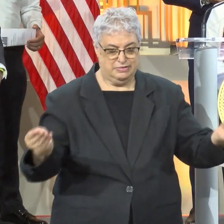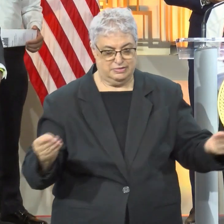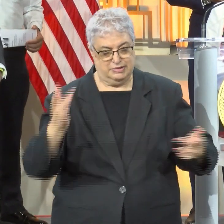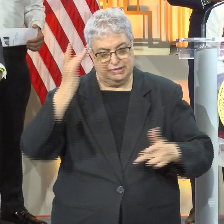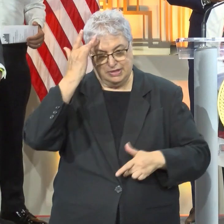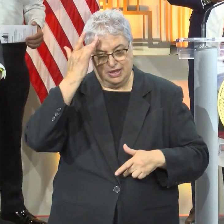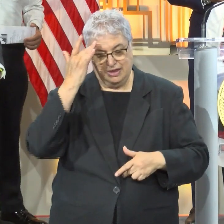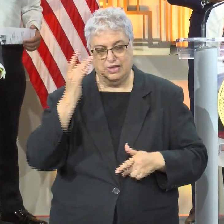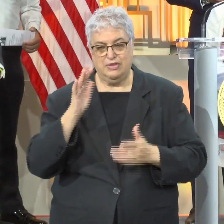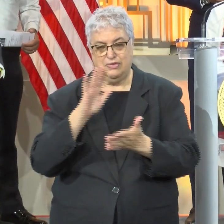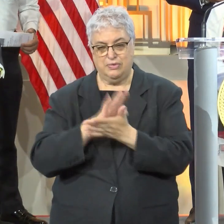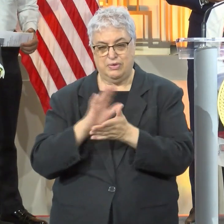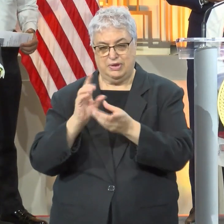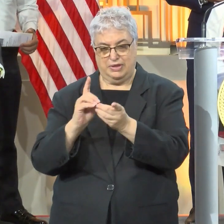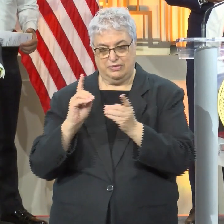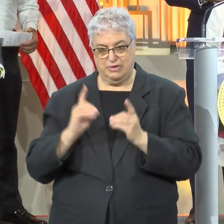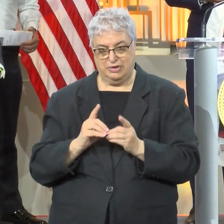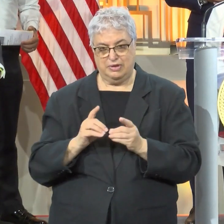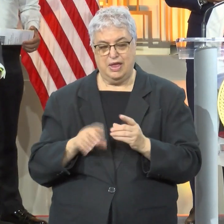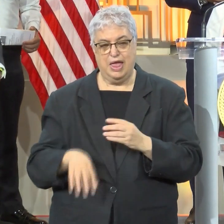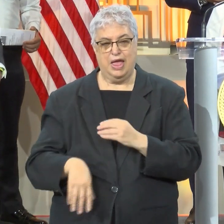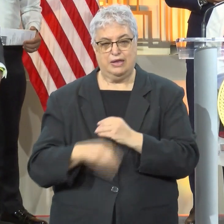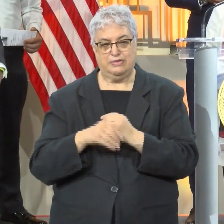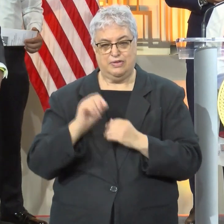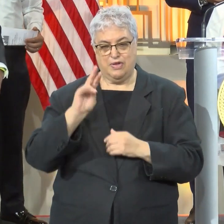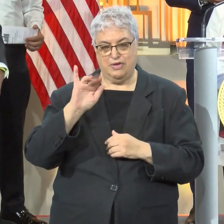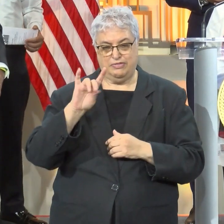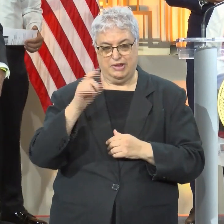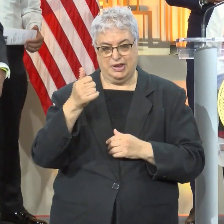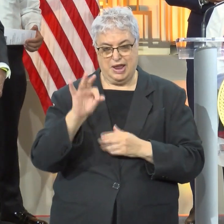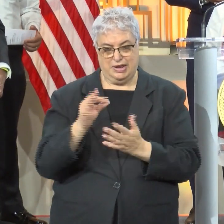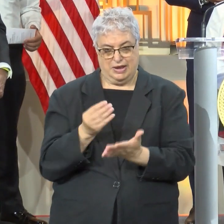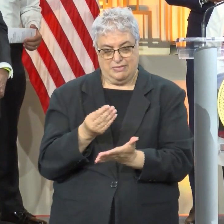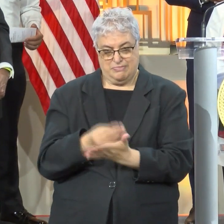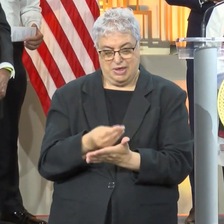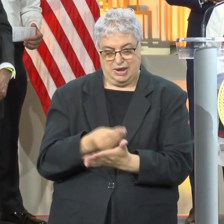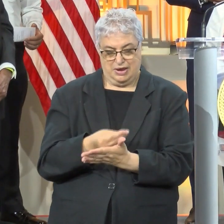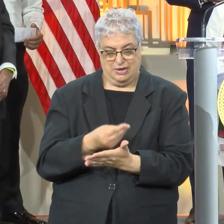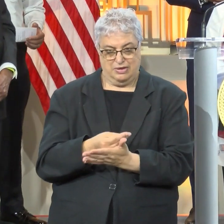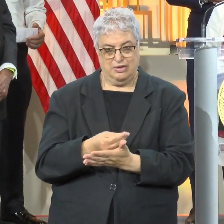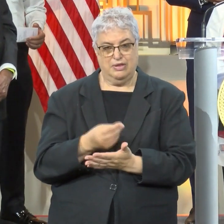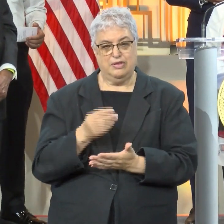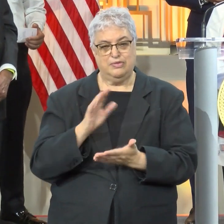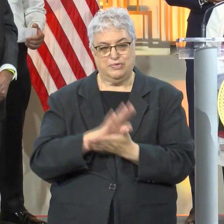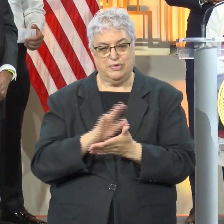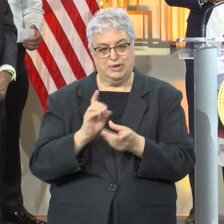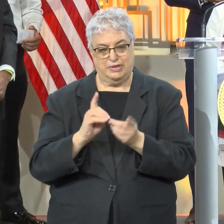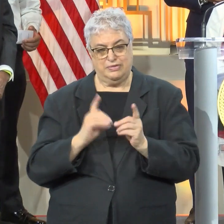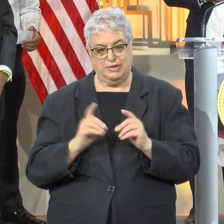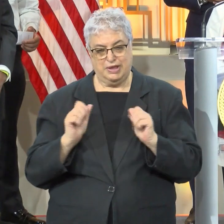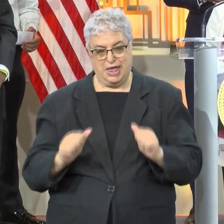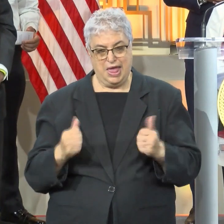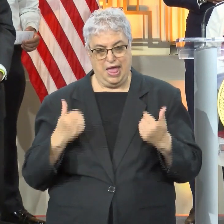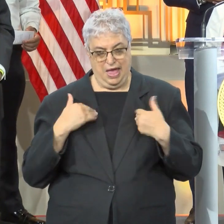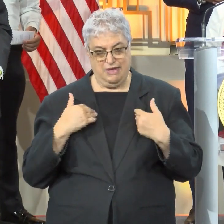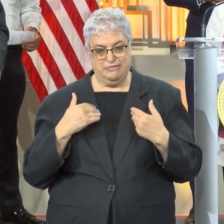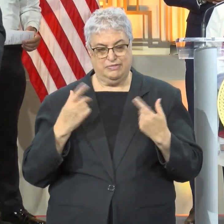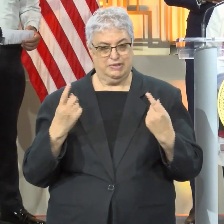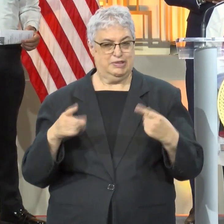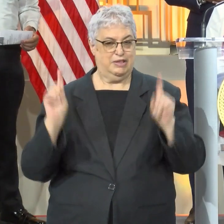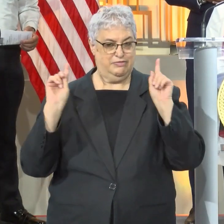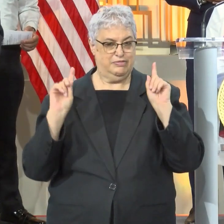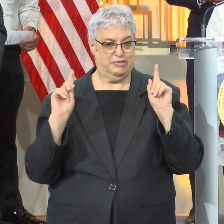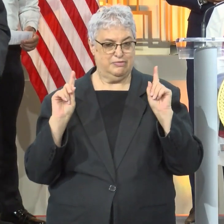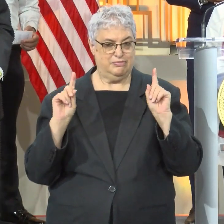give our school districts the extra COVID-19 funding to be able to ensure that